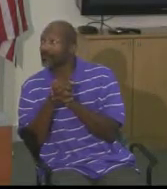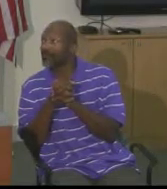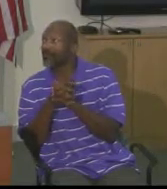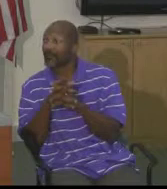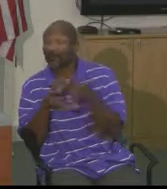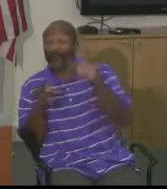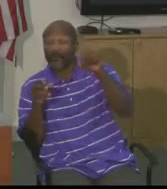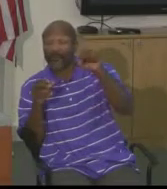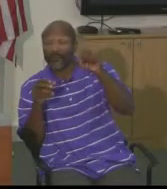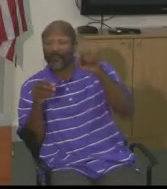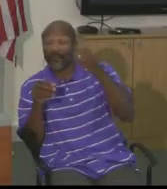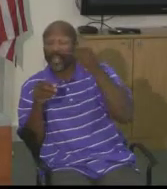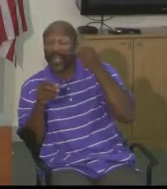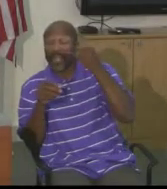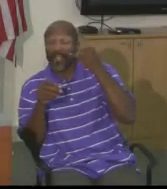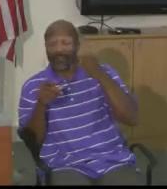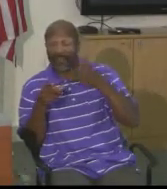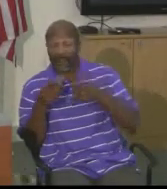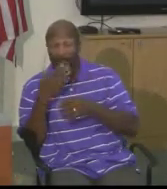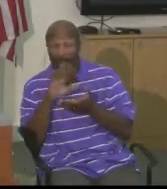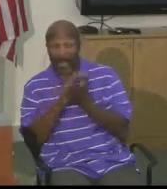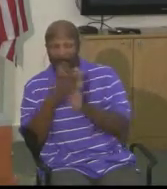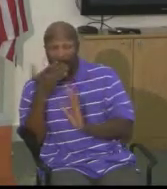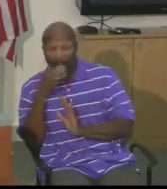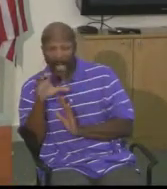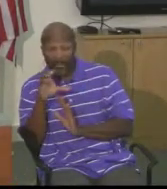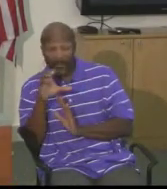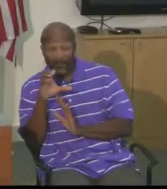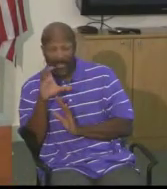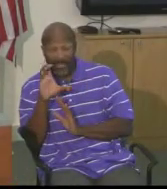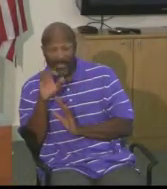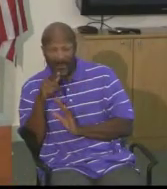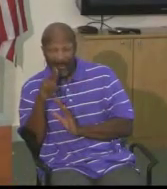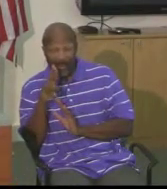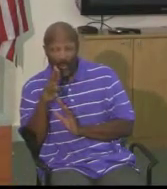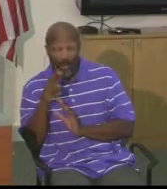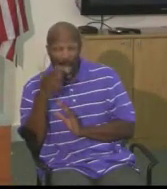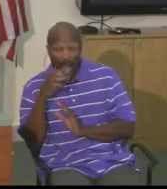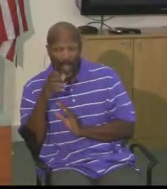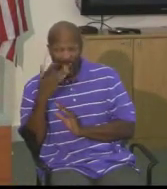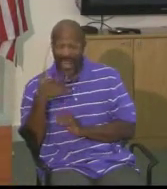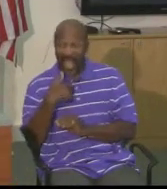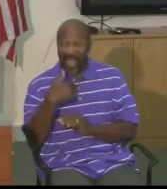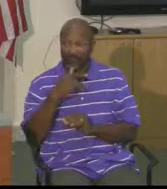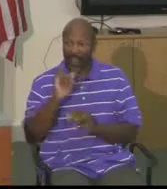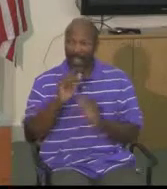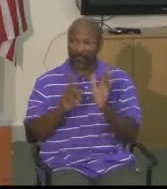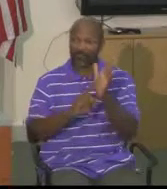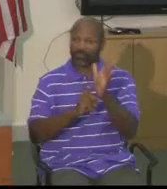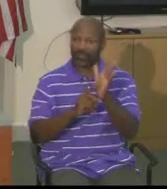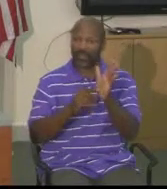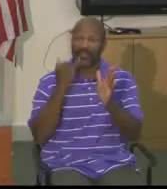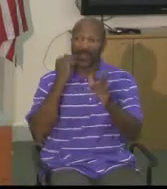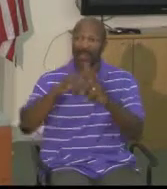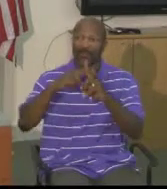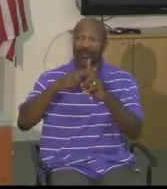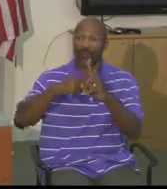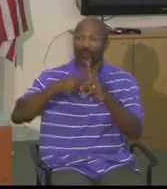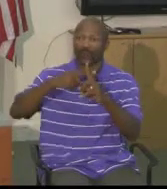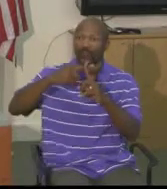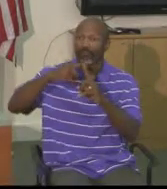Yeah, if the processor overheats, so there's a sensor on the processor, the temperature goes up